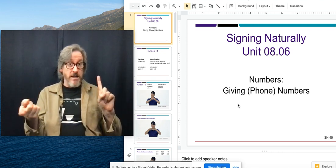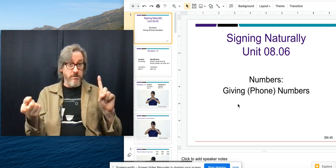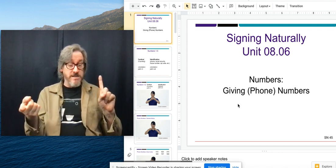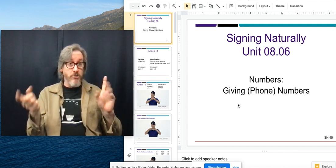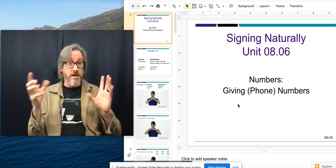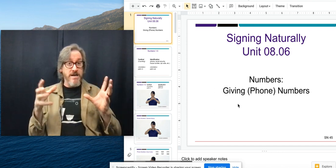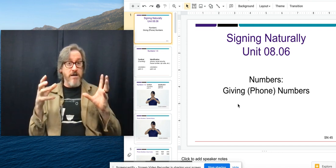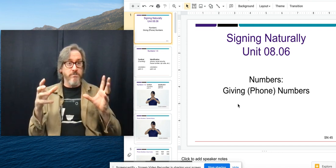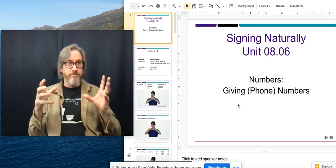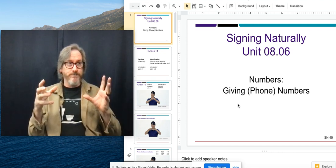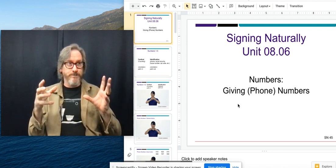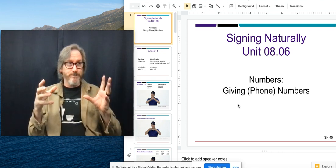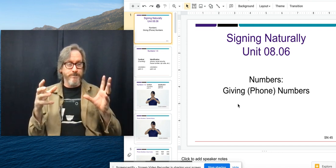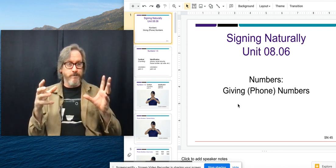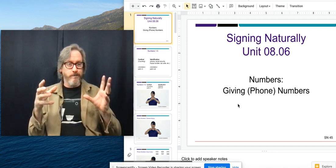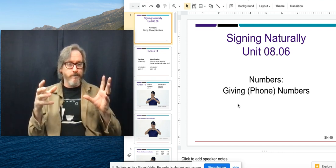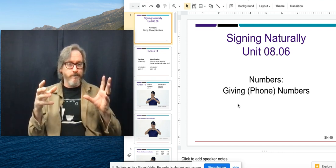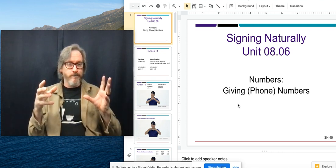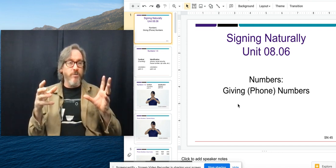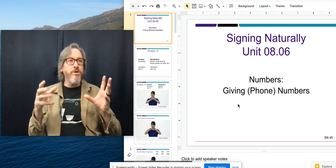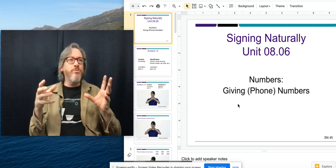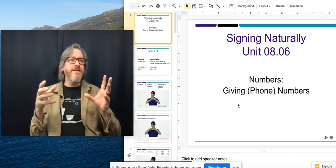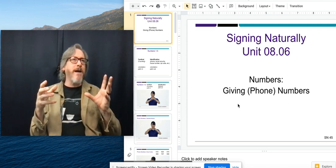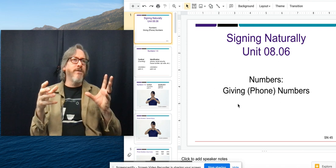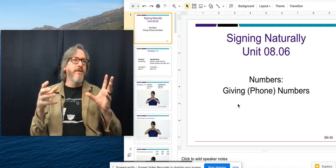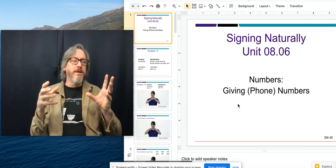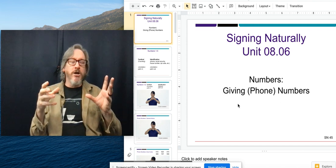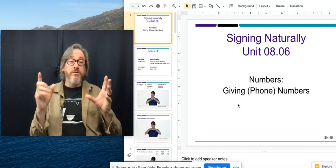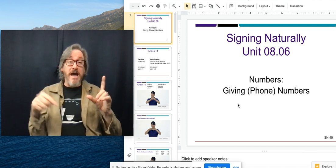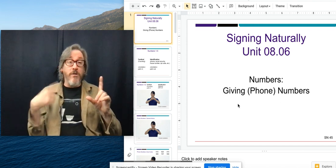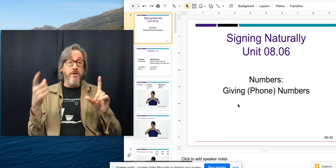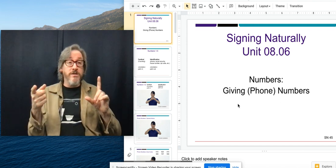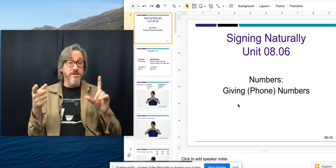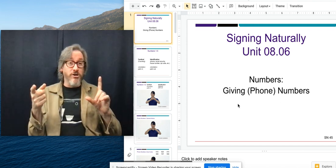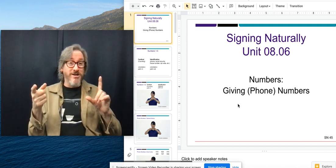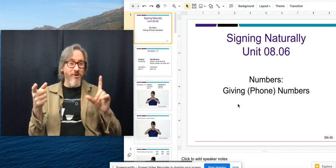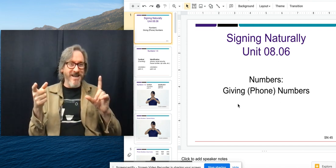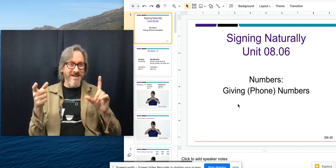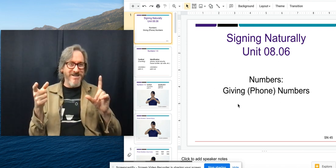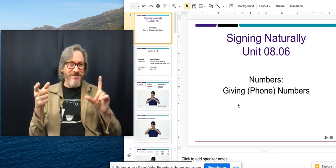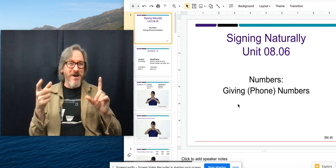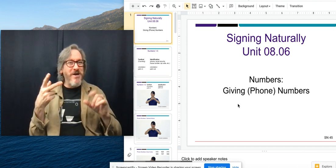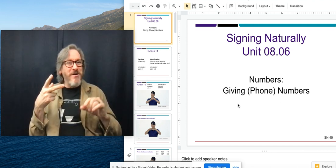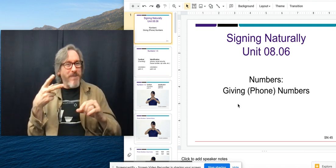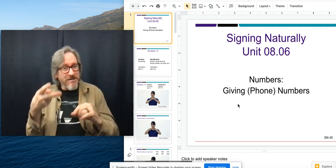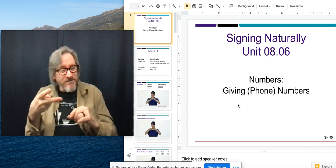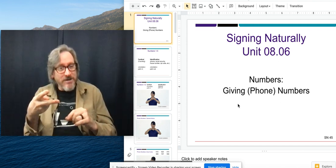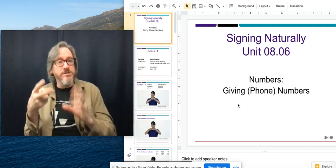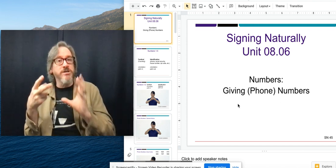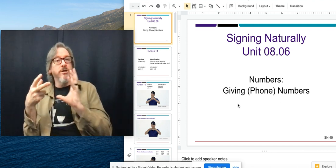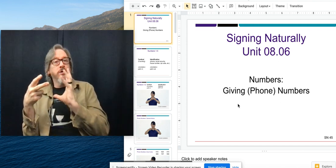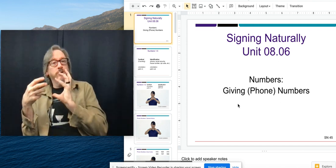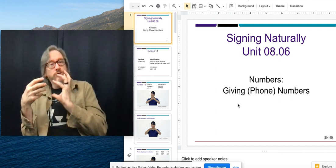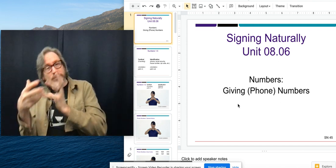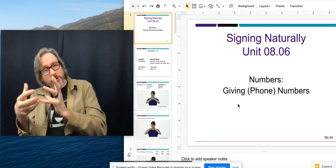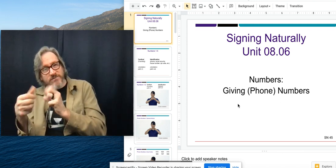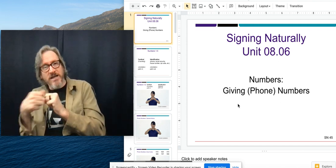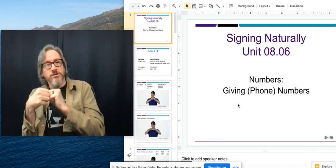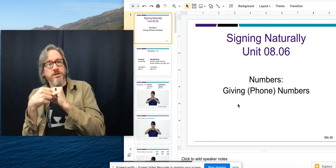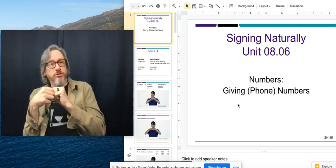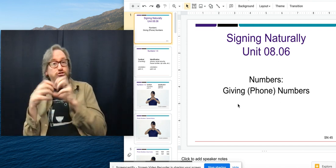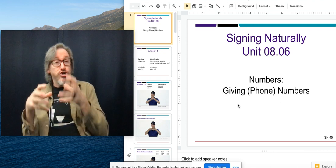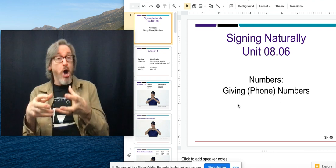gotten the letters down, now, will you stop? Now start going into pairs of letters,